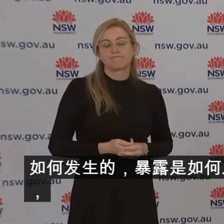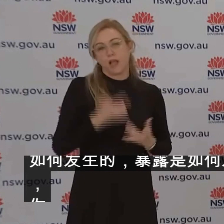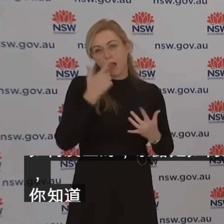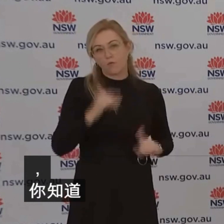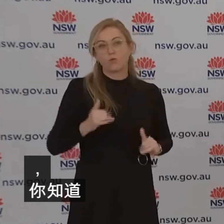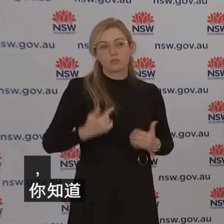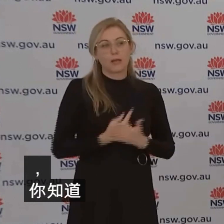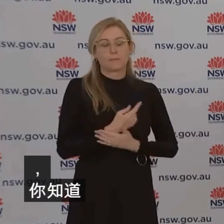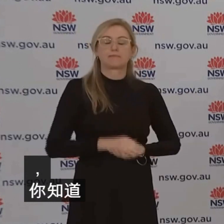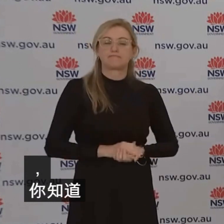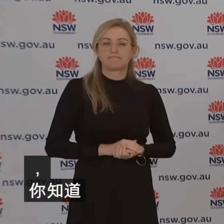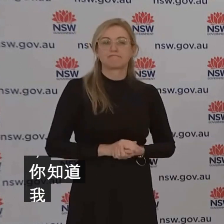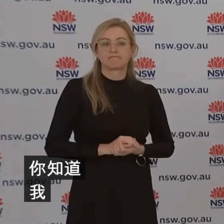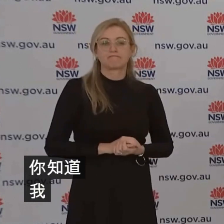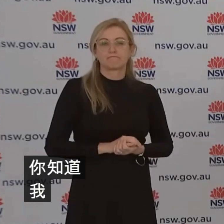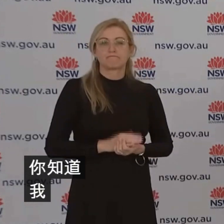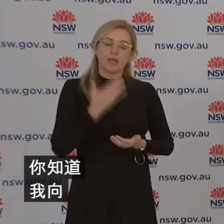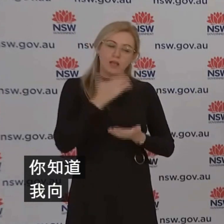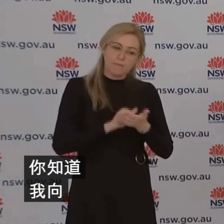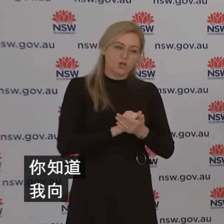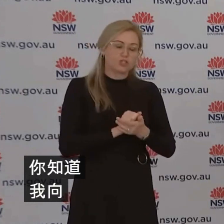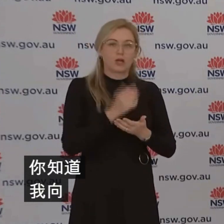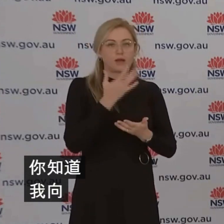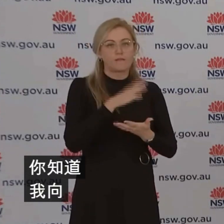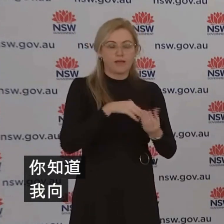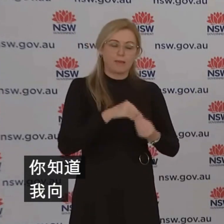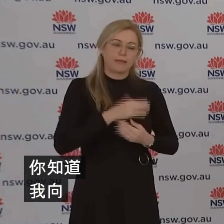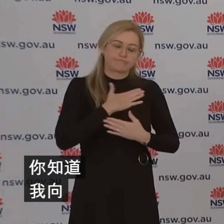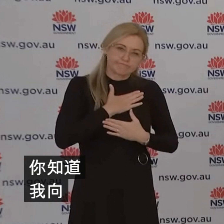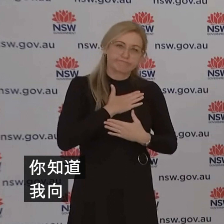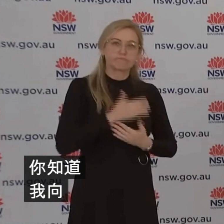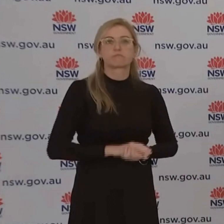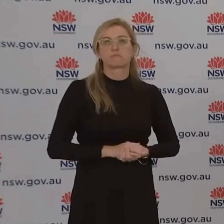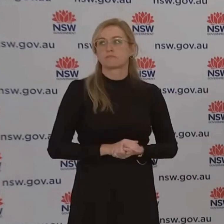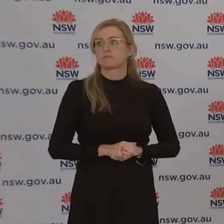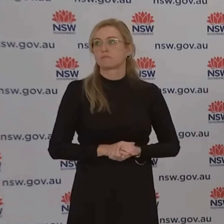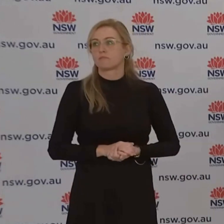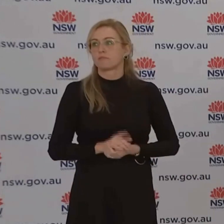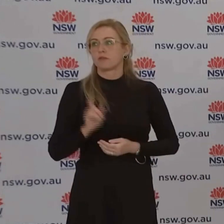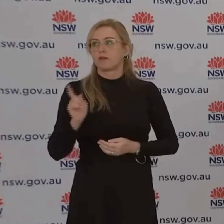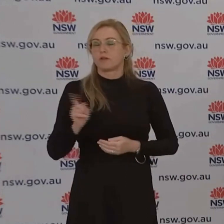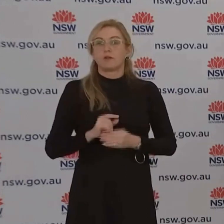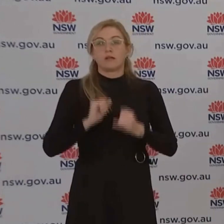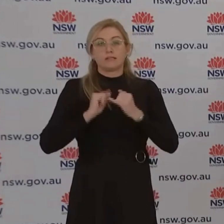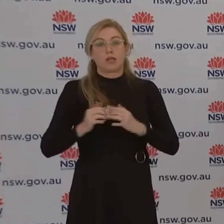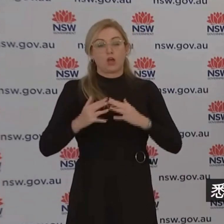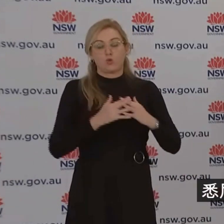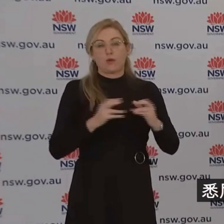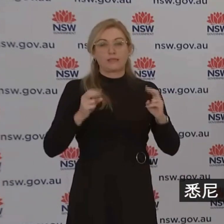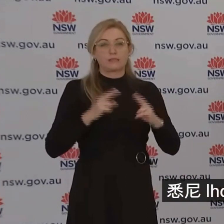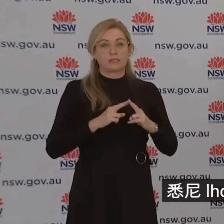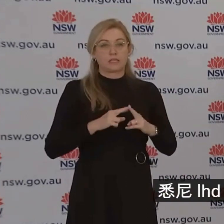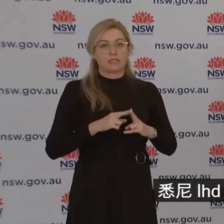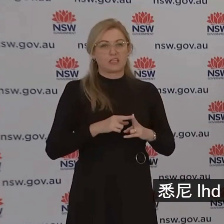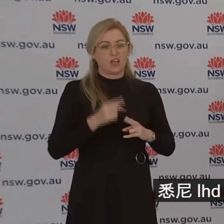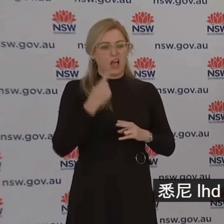again, my apologies to the family. Dr. Chan, 123 cases in south-western Sydney LHD and 80